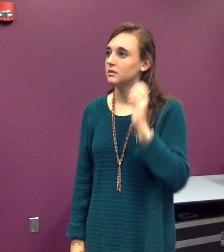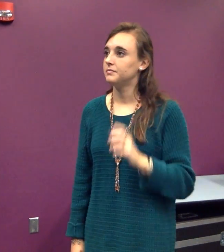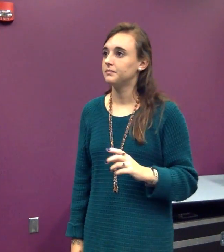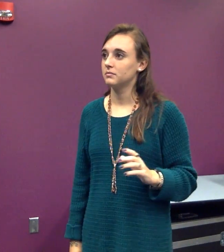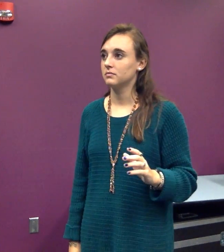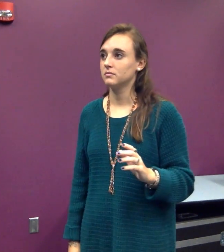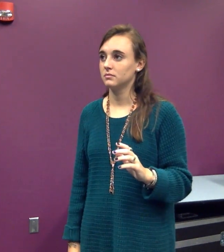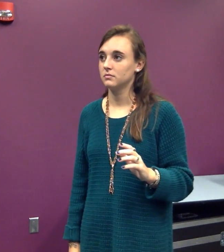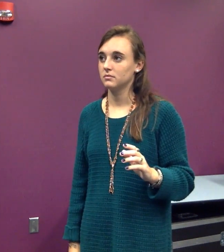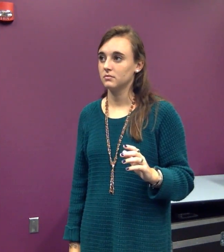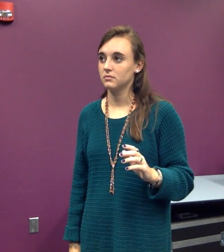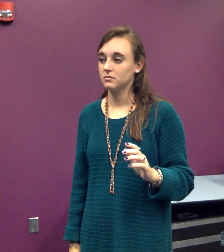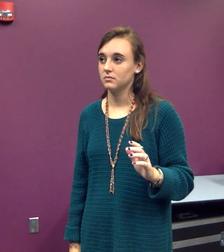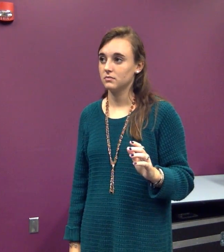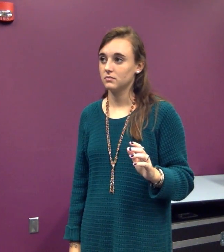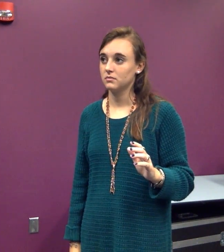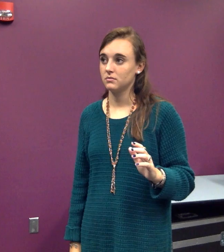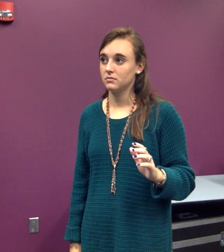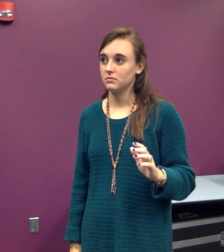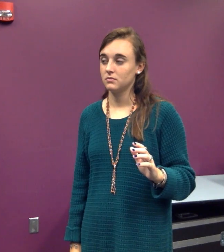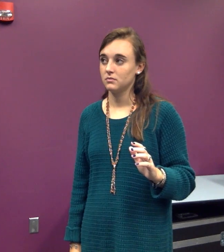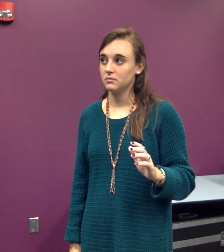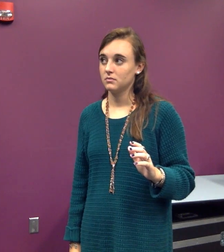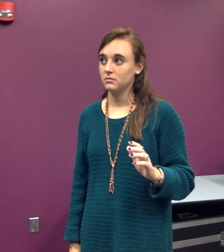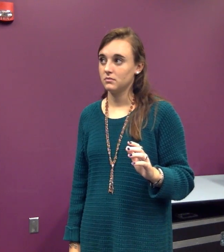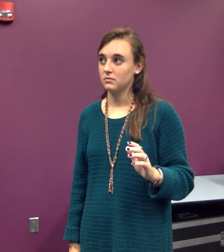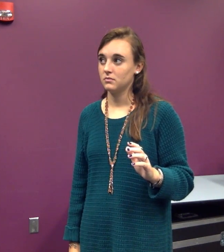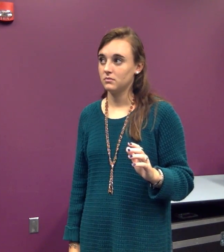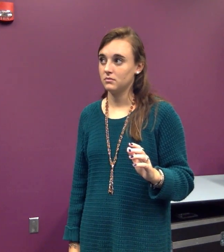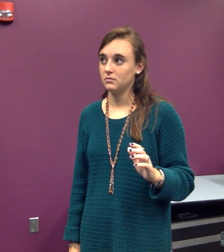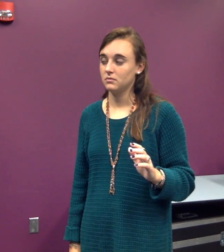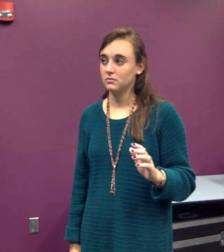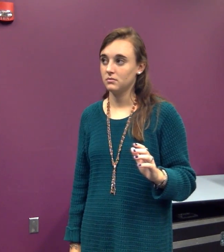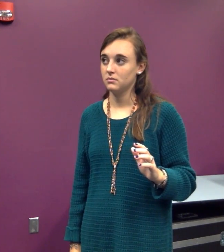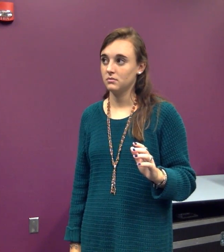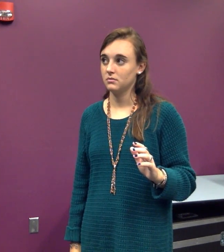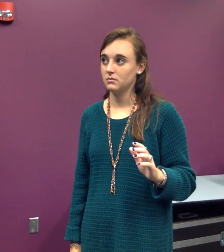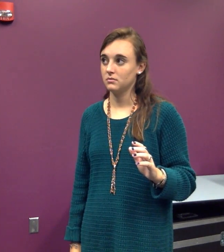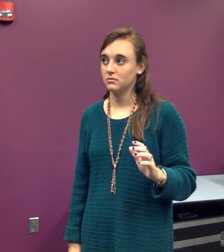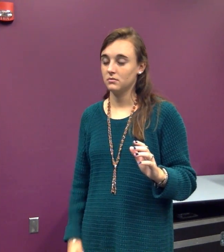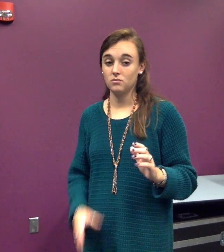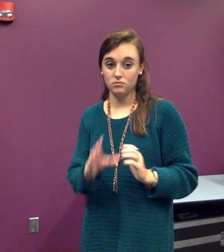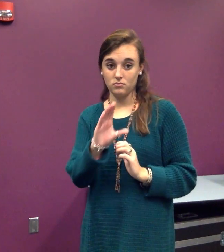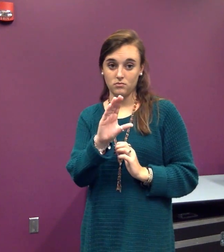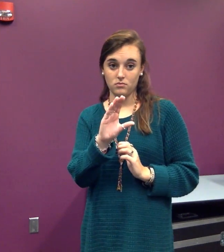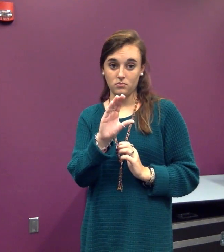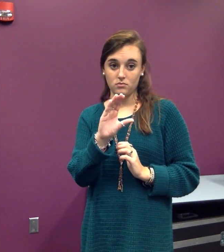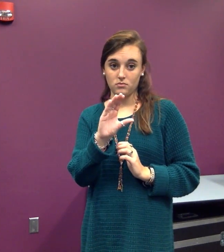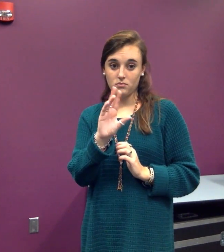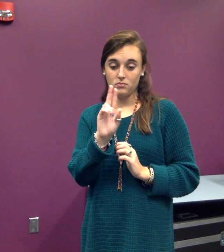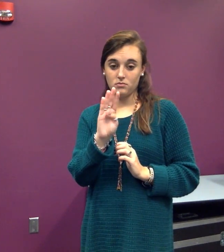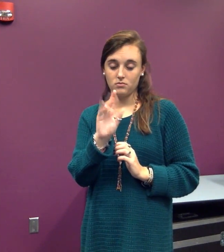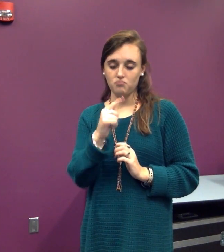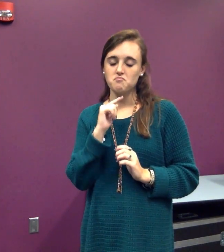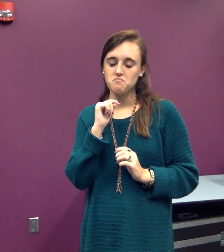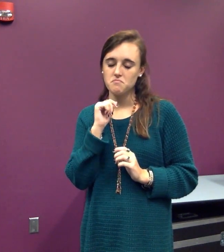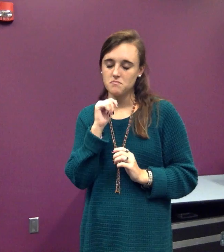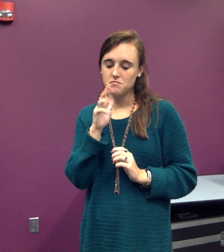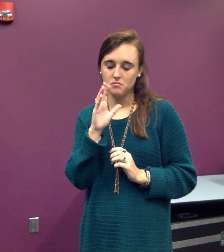reasons I've given this to you is a cube is not going to be a cube if one of the edges goes in another direction. So